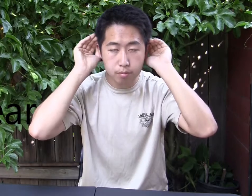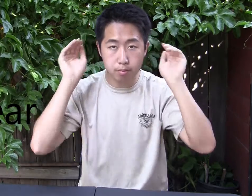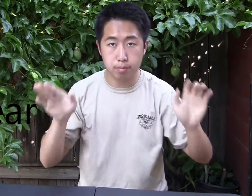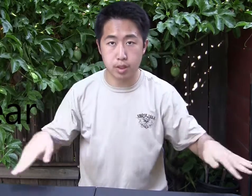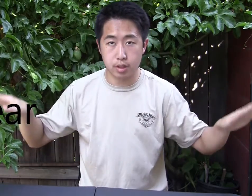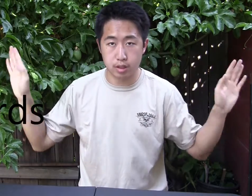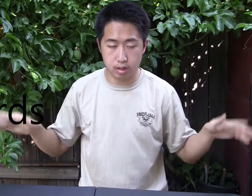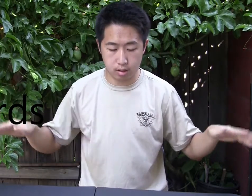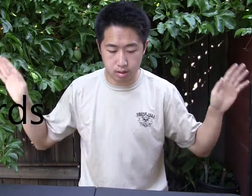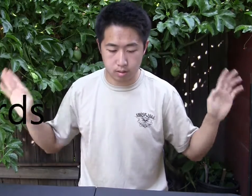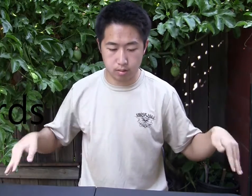Bird.